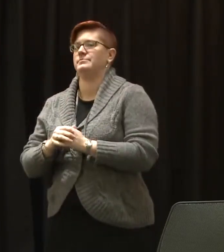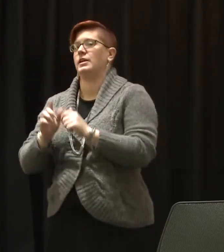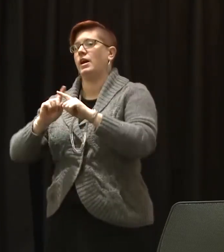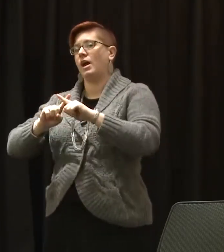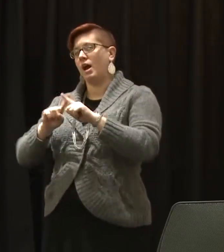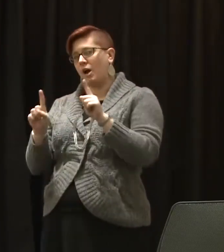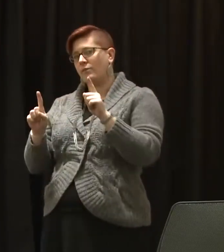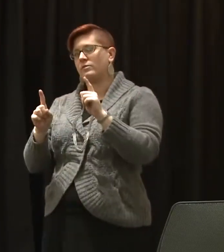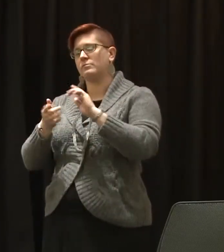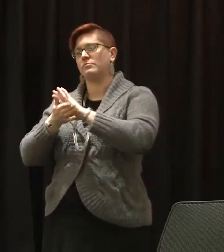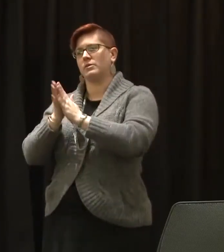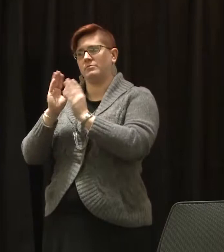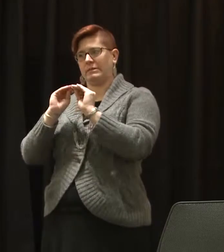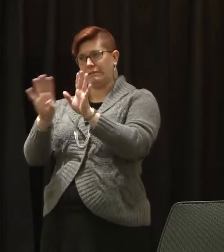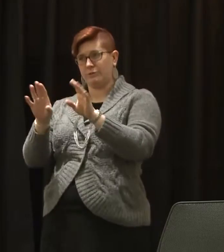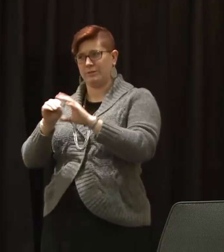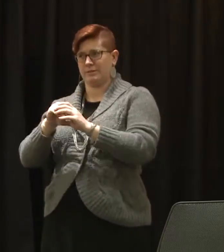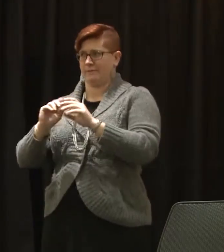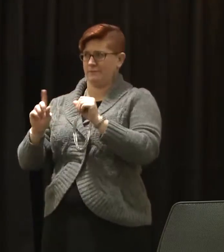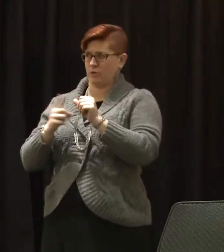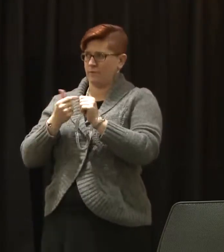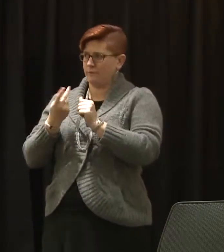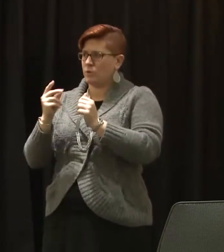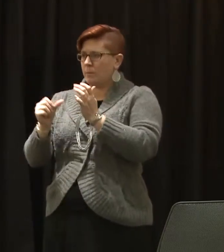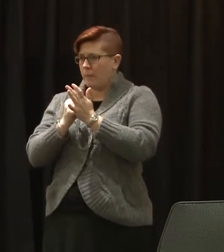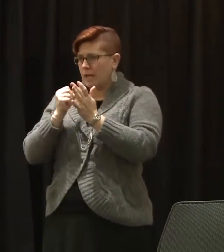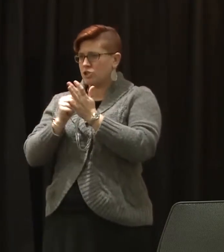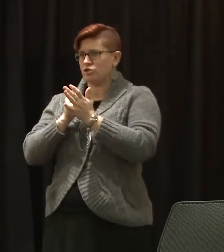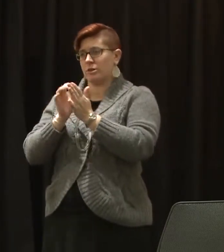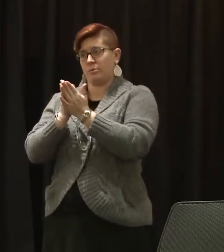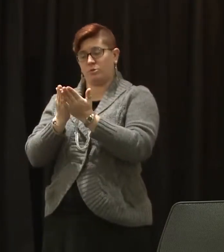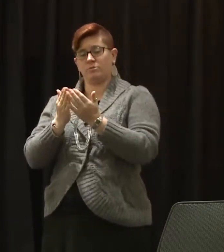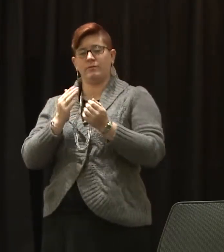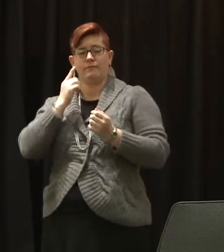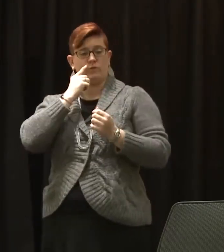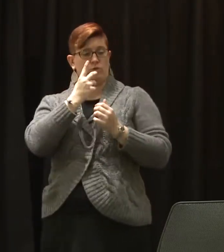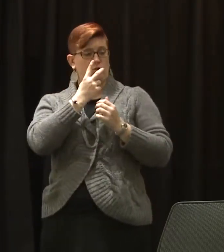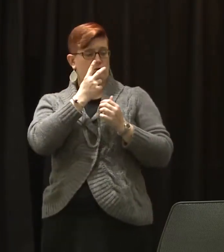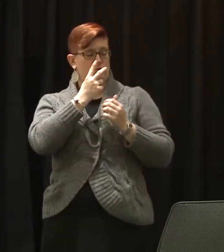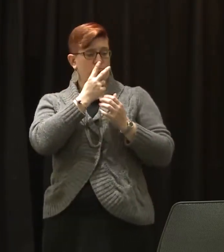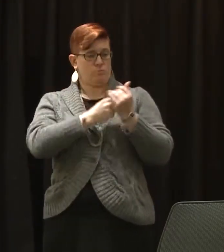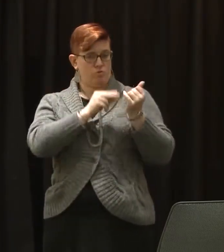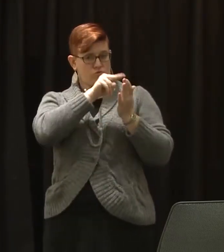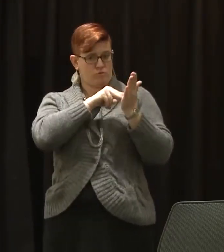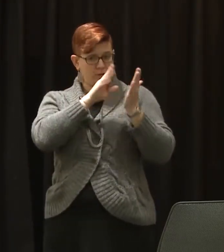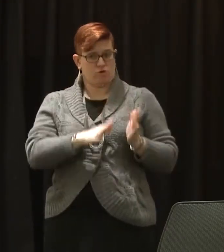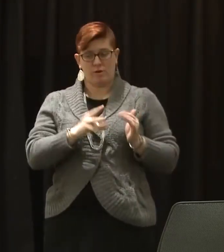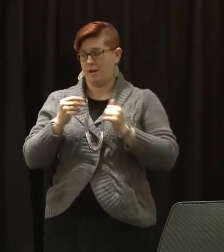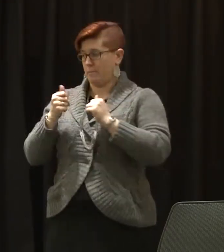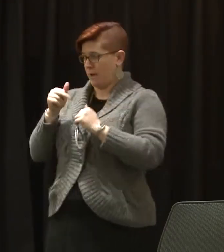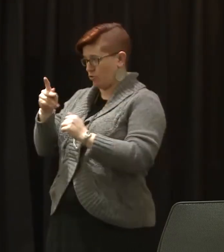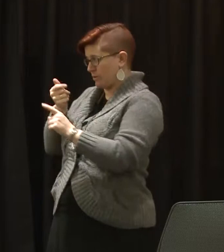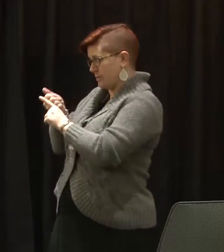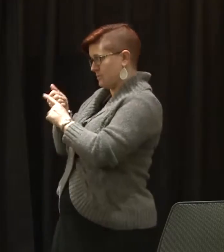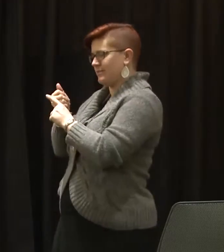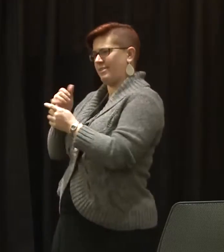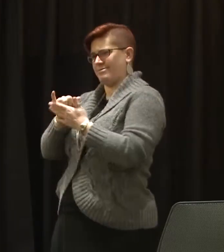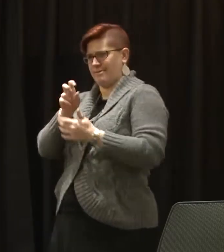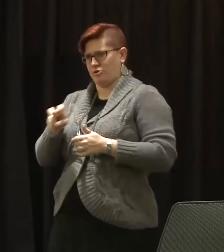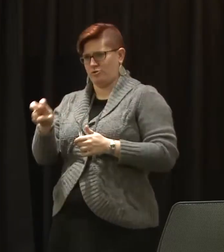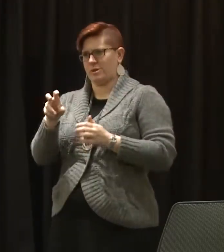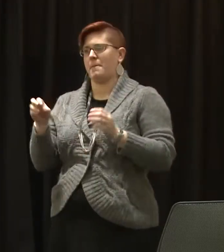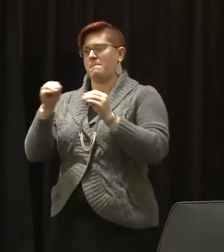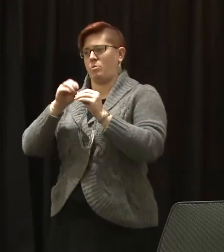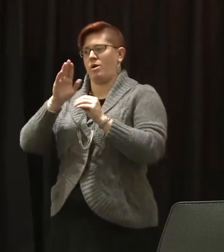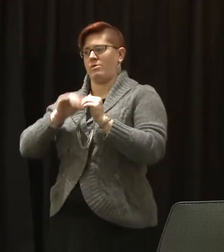it becomes clear in the very first pages of the book to both reader and to Patrick that this journey is more than